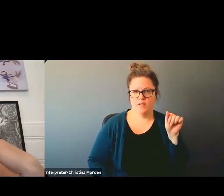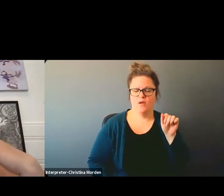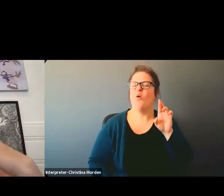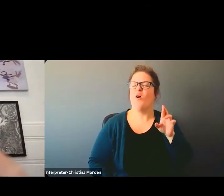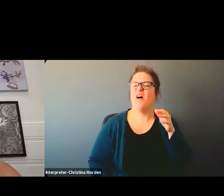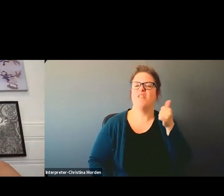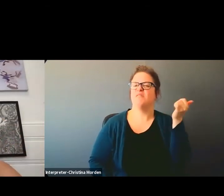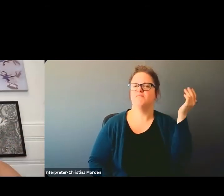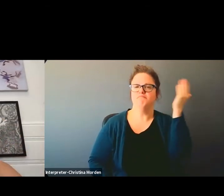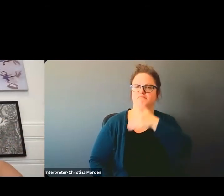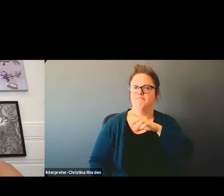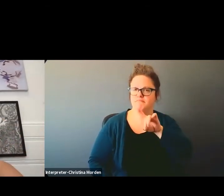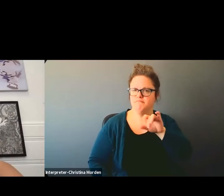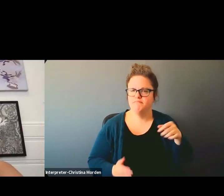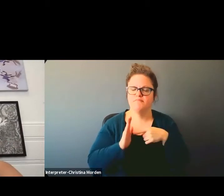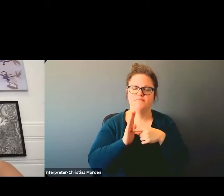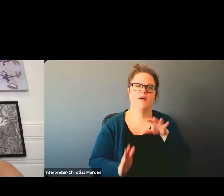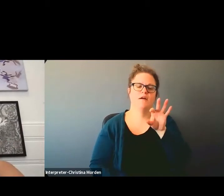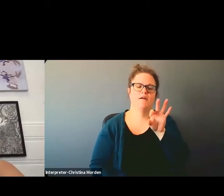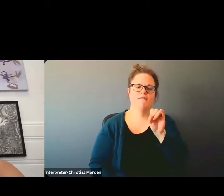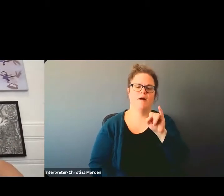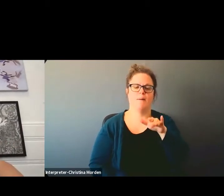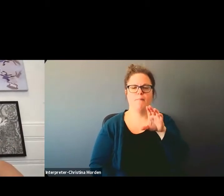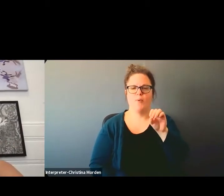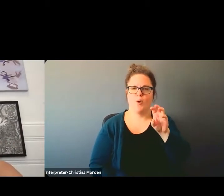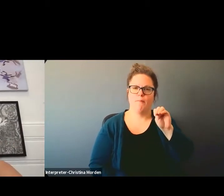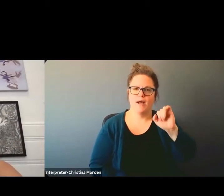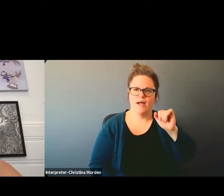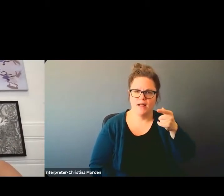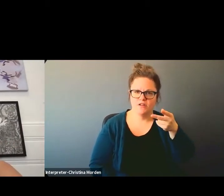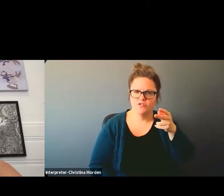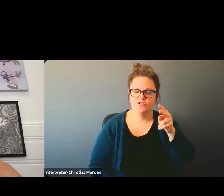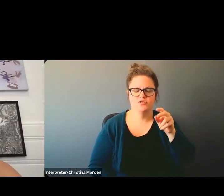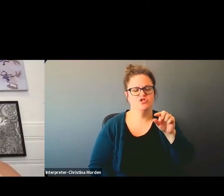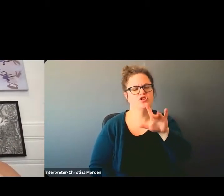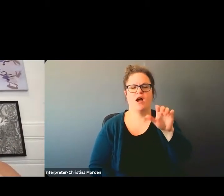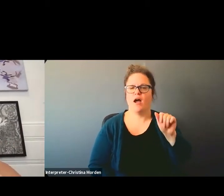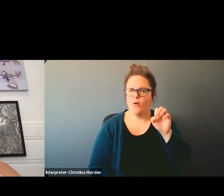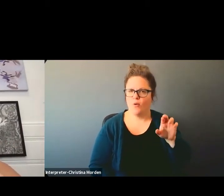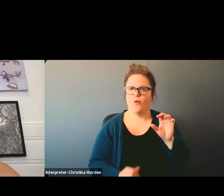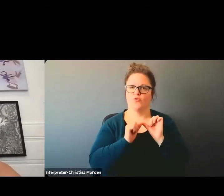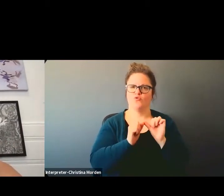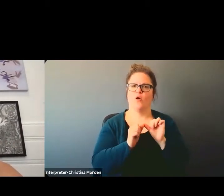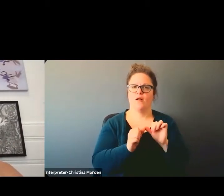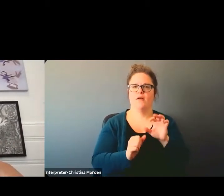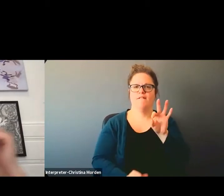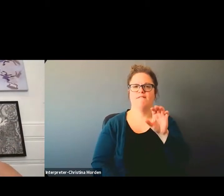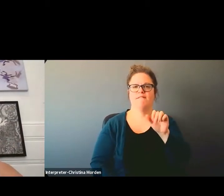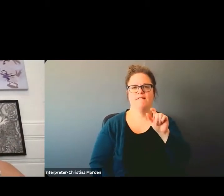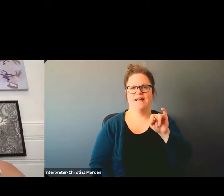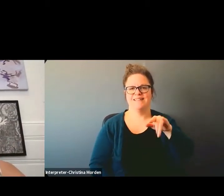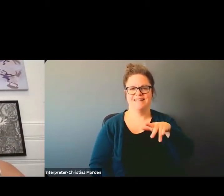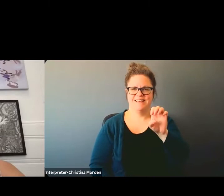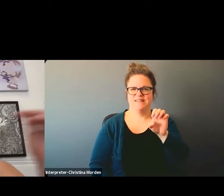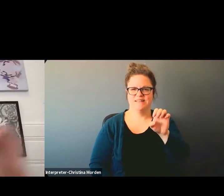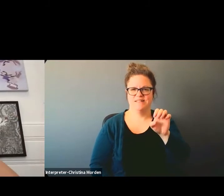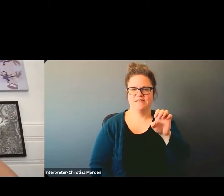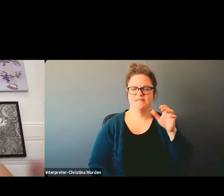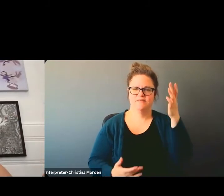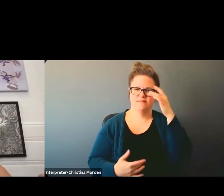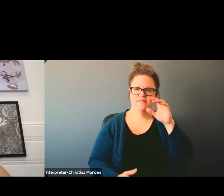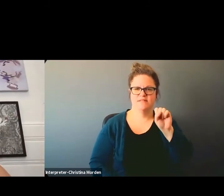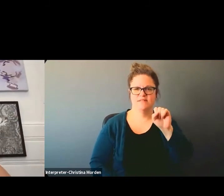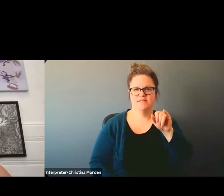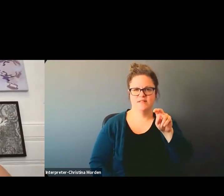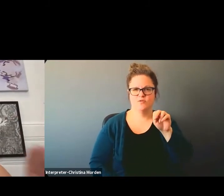invisible disabilities such as fibromyalgia or chronic illnesses like chronic fatigue syndrome. So first, just